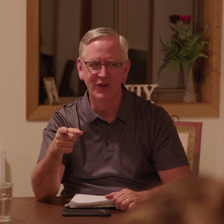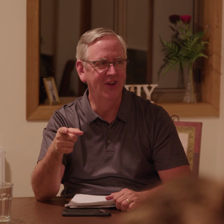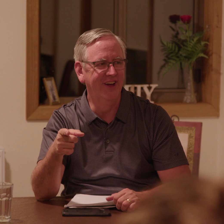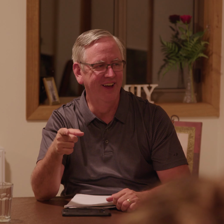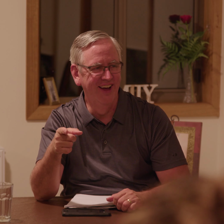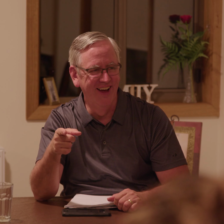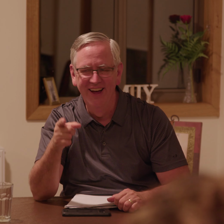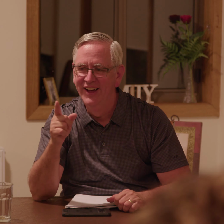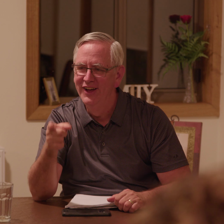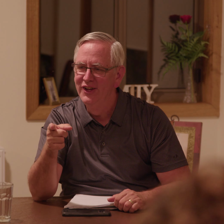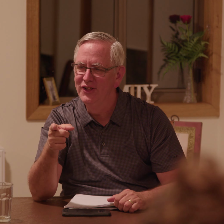am. It's the same for